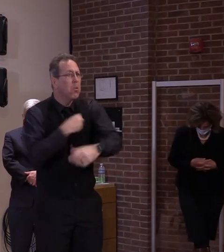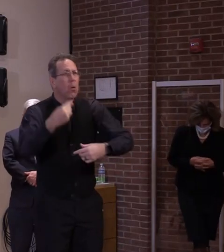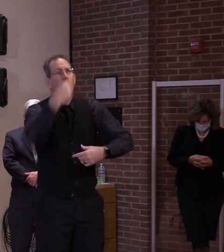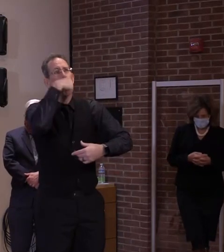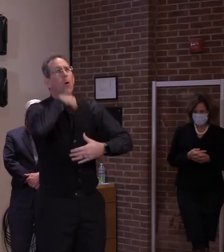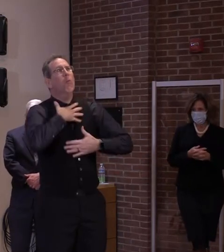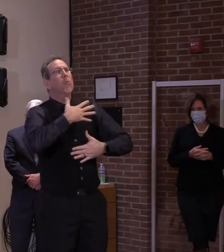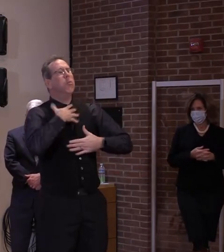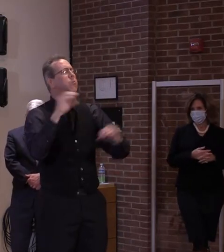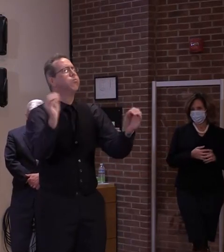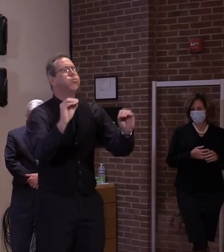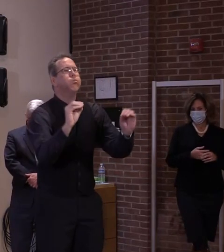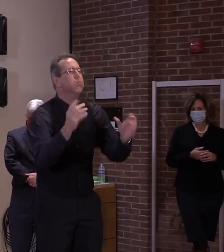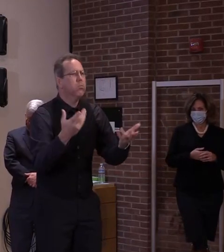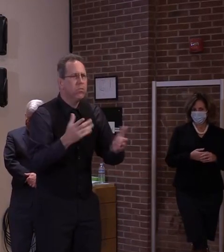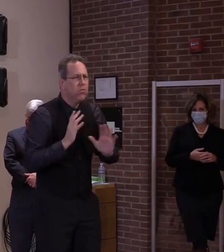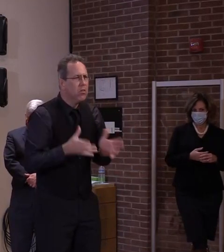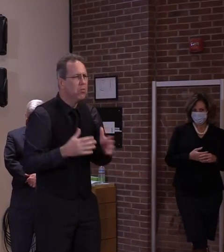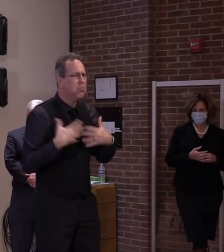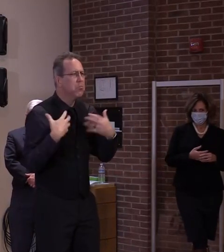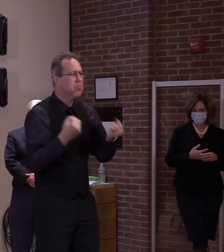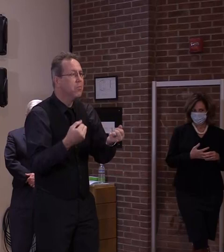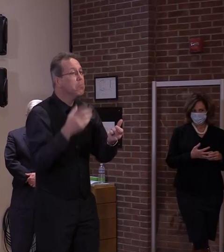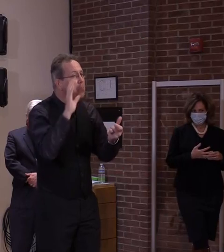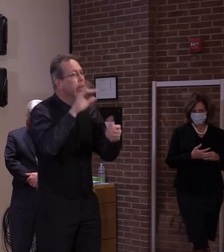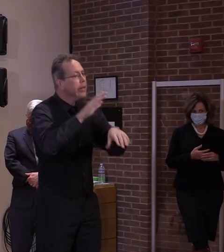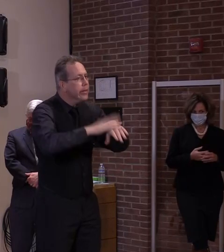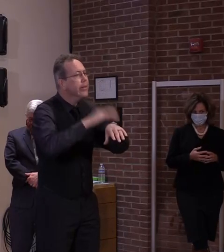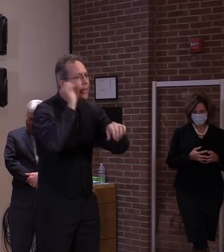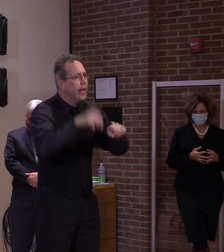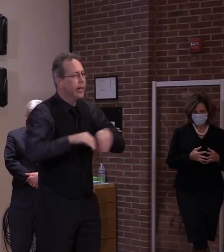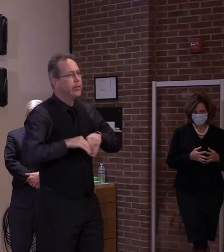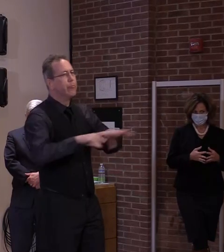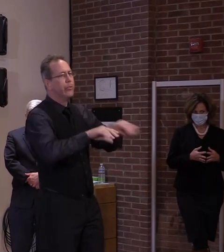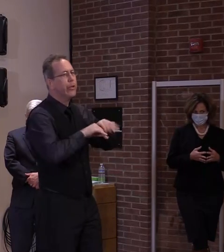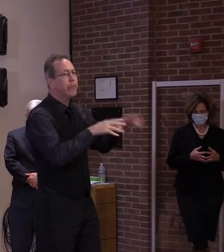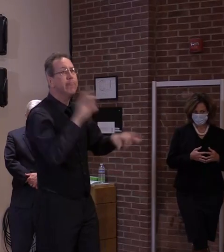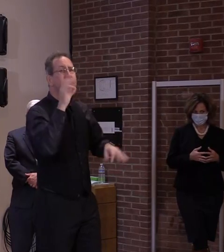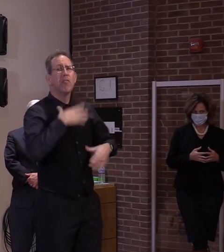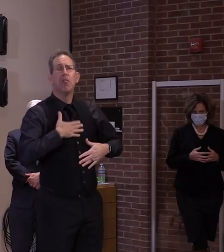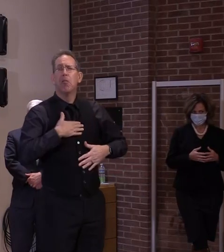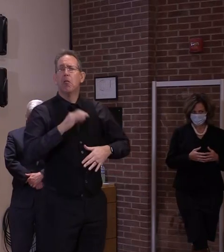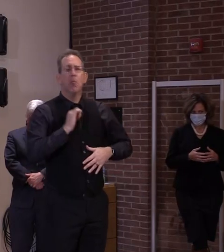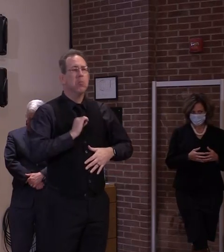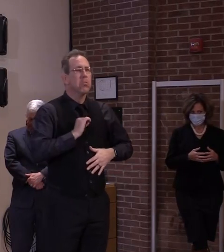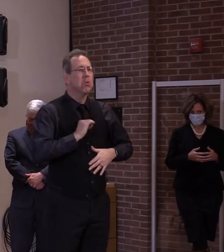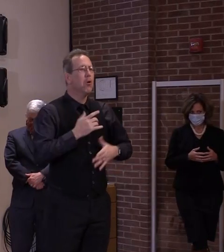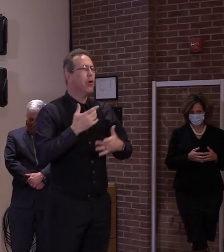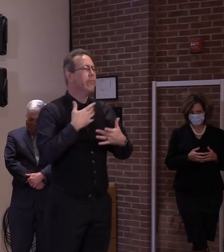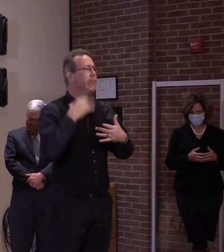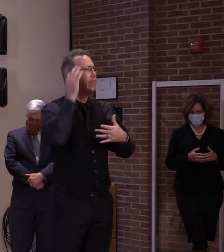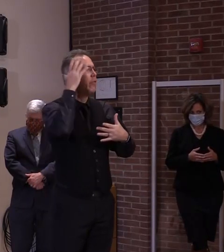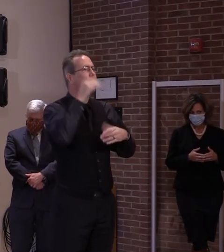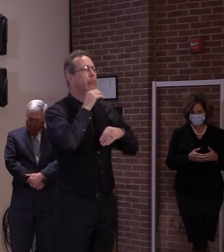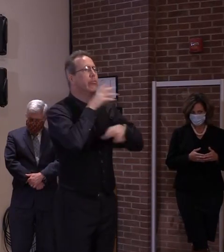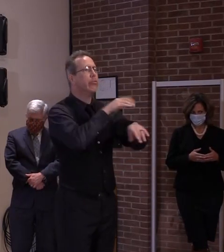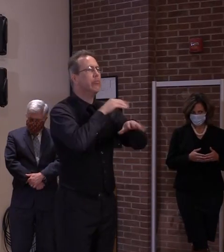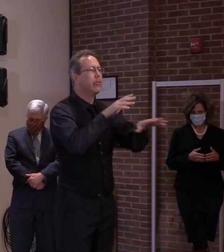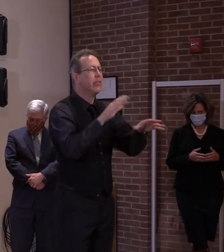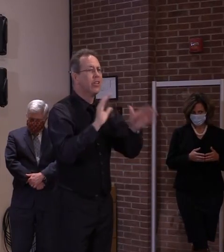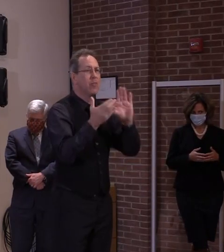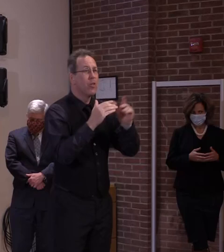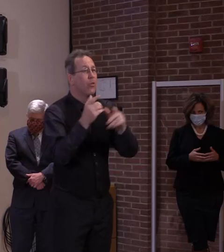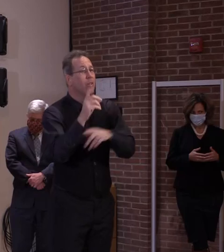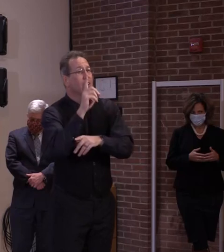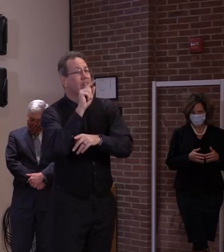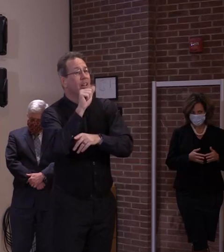time in their illness. However, if Delta's a good example for us, it will be a